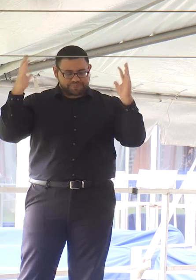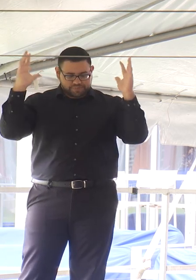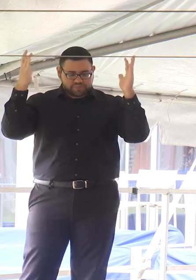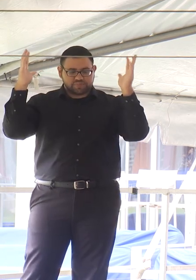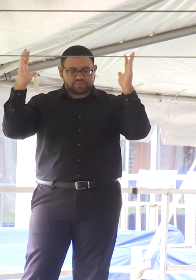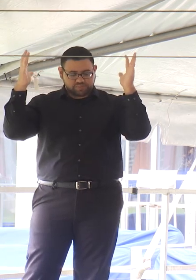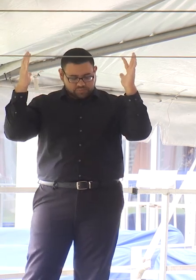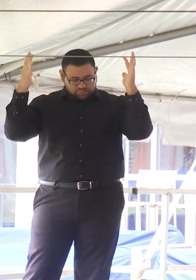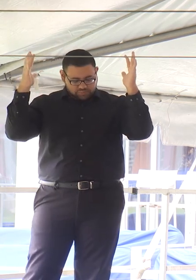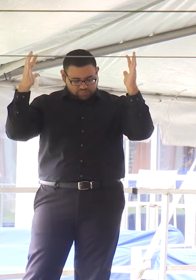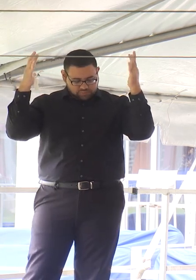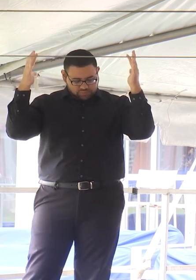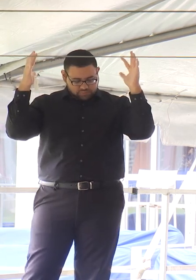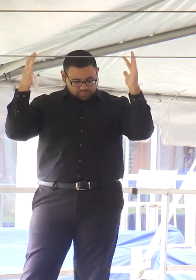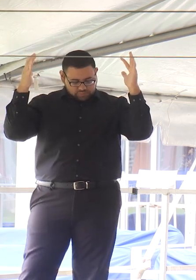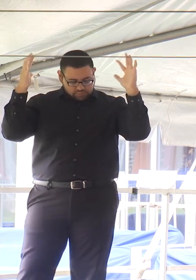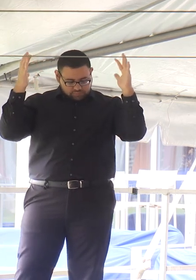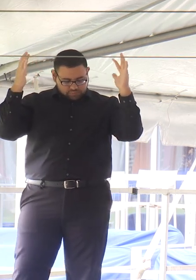Yeah.